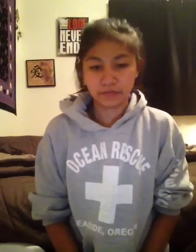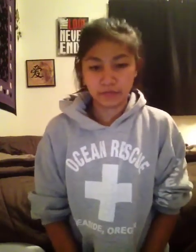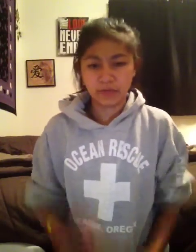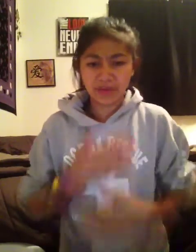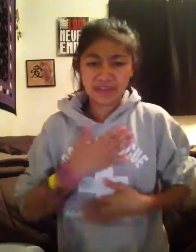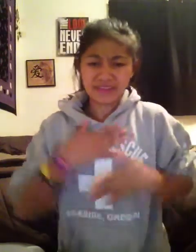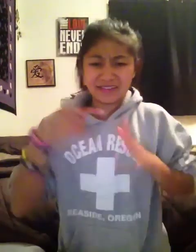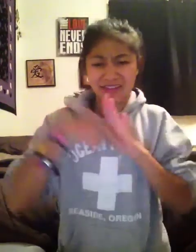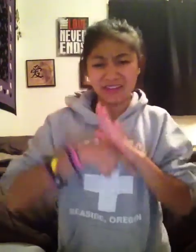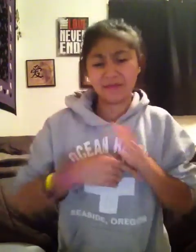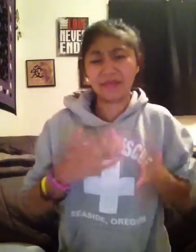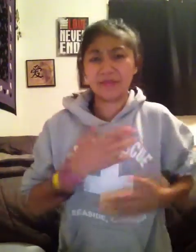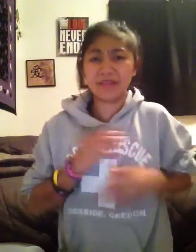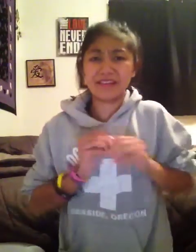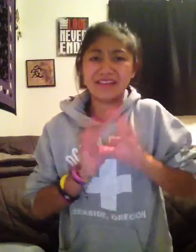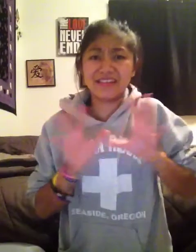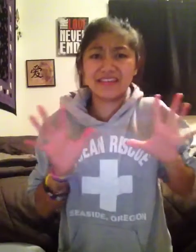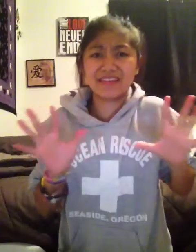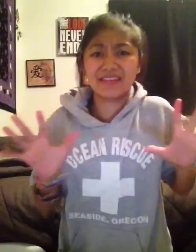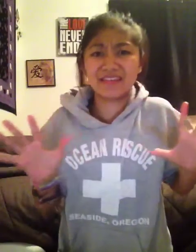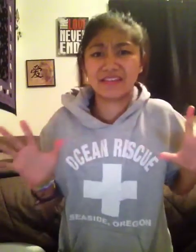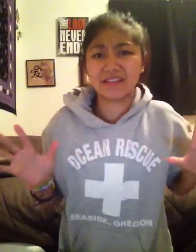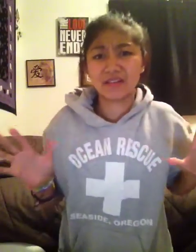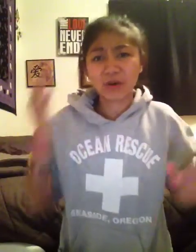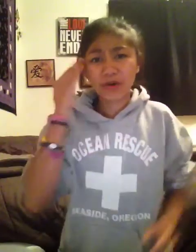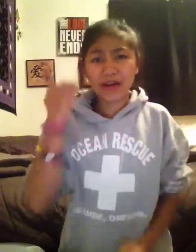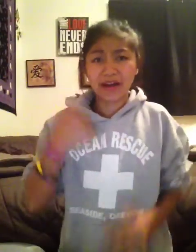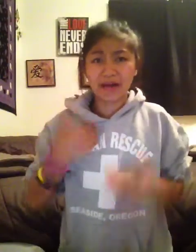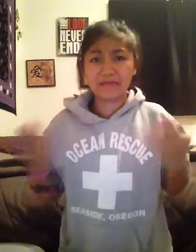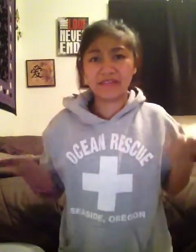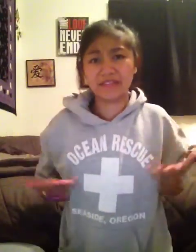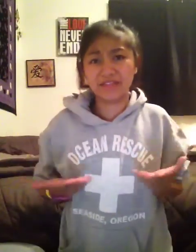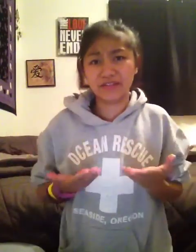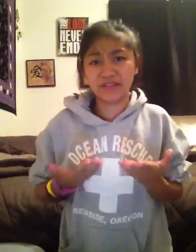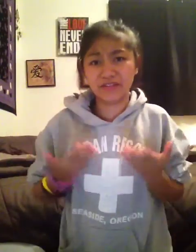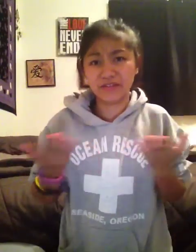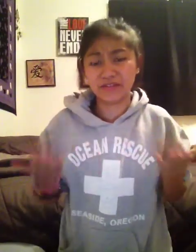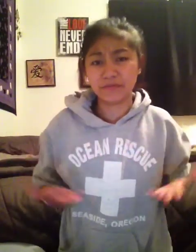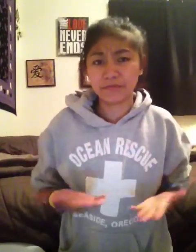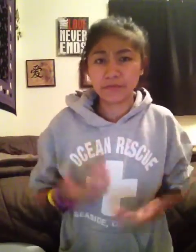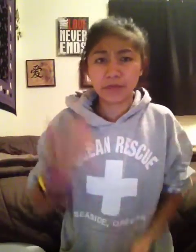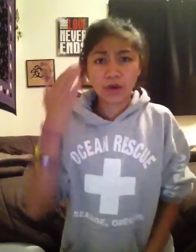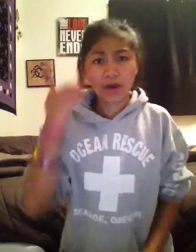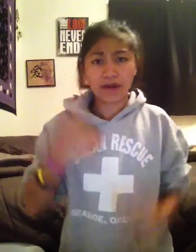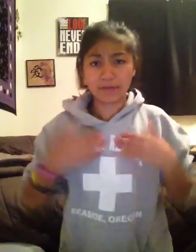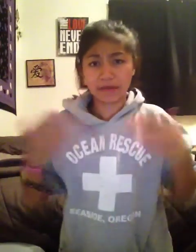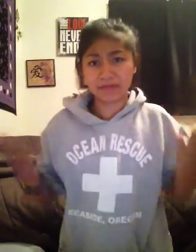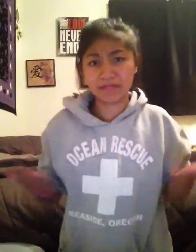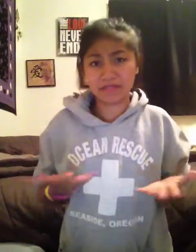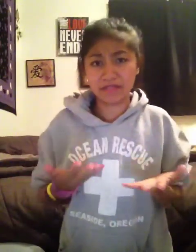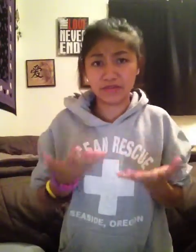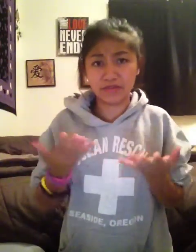Breathe deep, breathe clear. Know that I'm here. Know that I'm here.